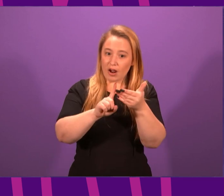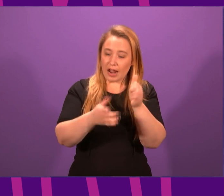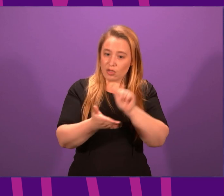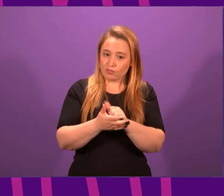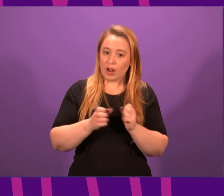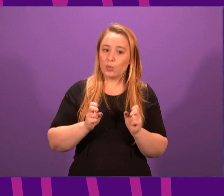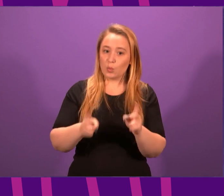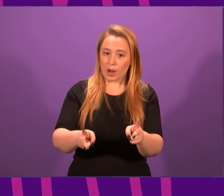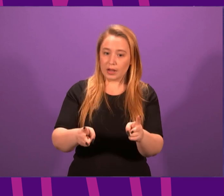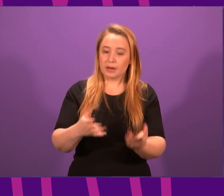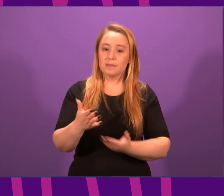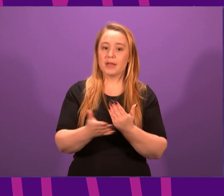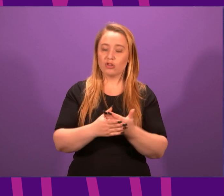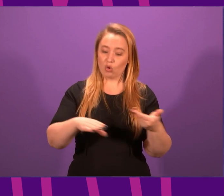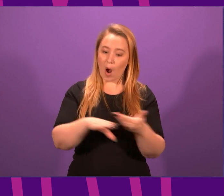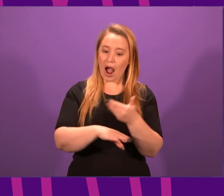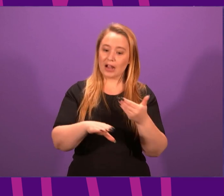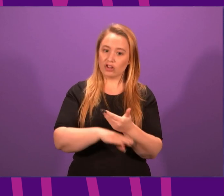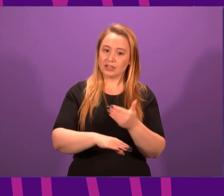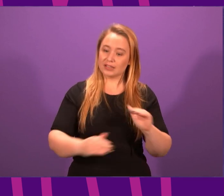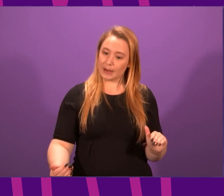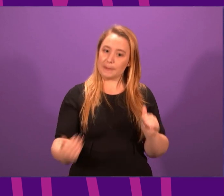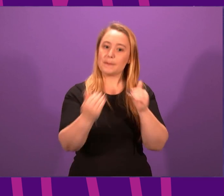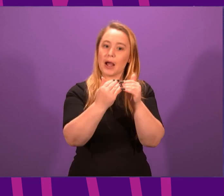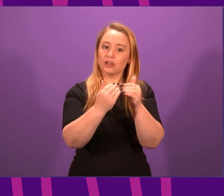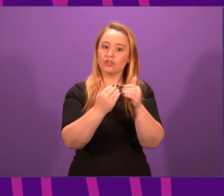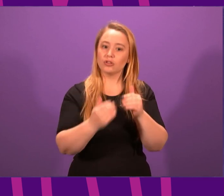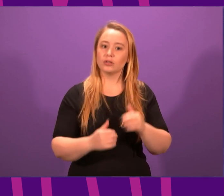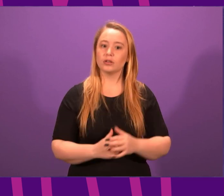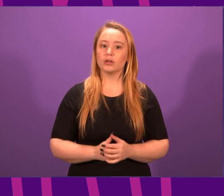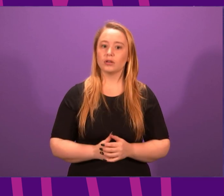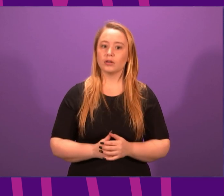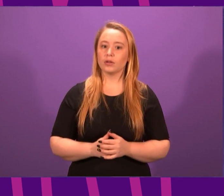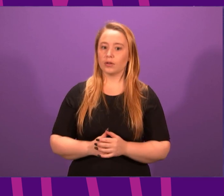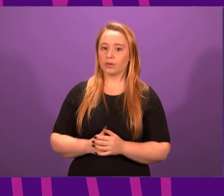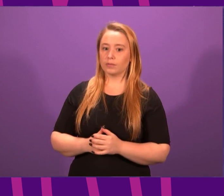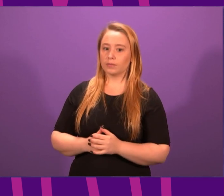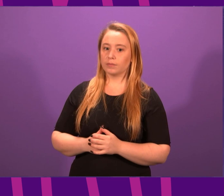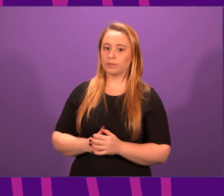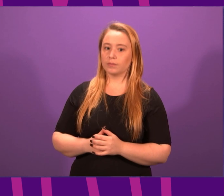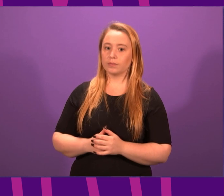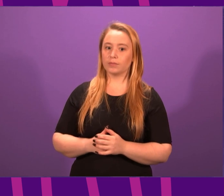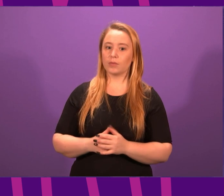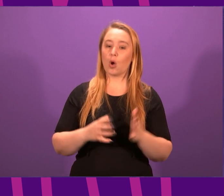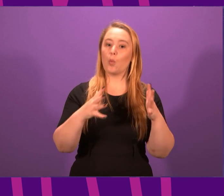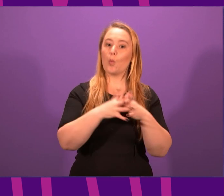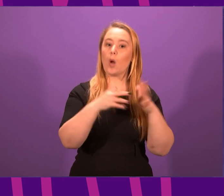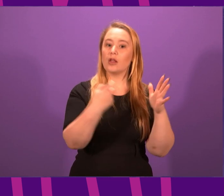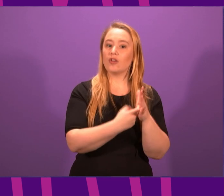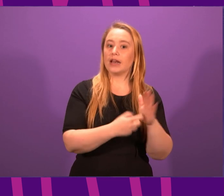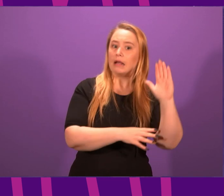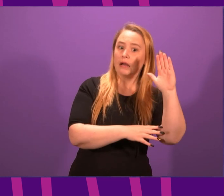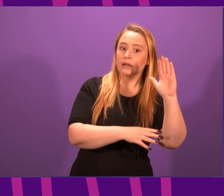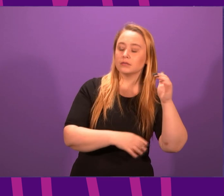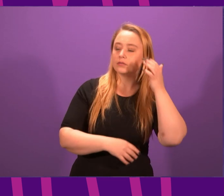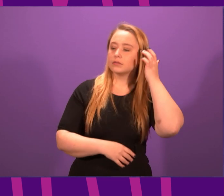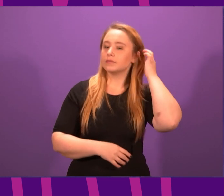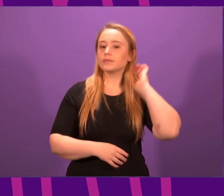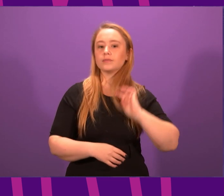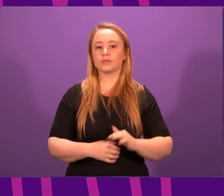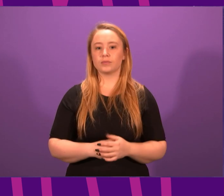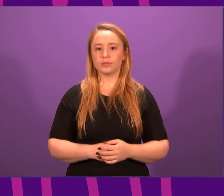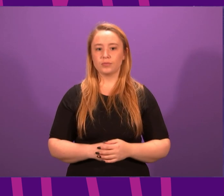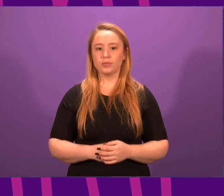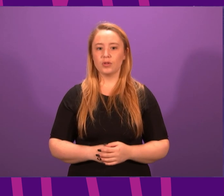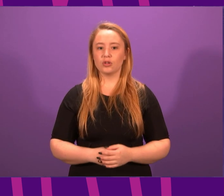in the actions that we take. This virus does direct... Yes. Willie Rennie. I'm keen to understand where we are on